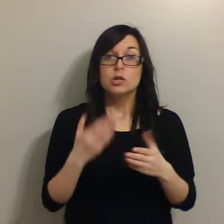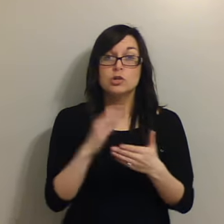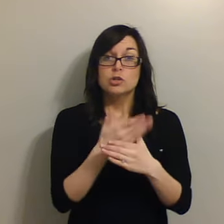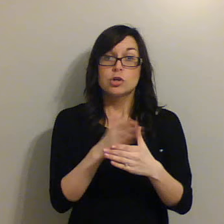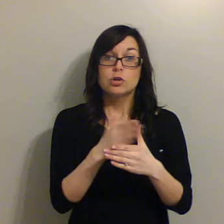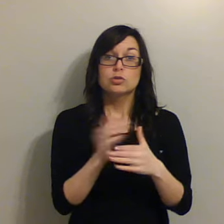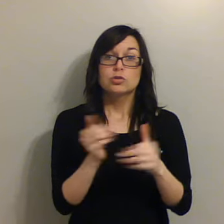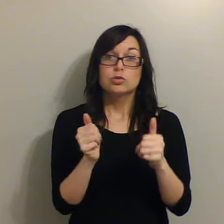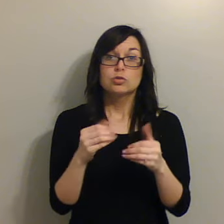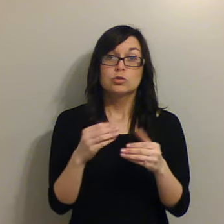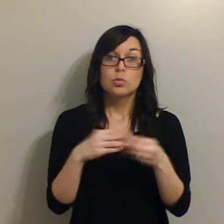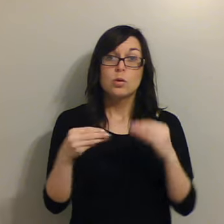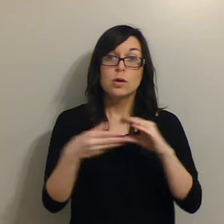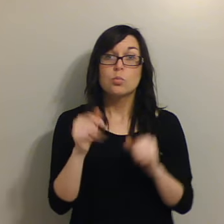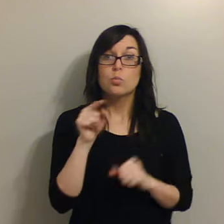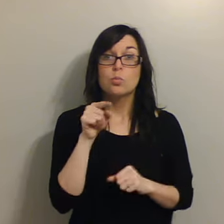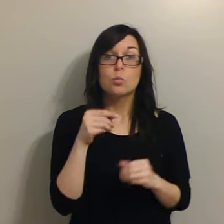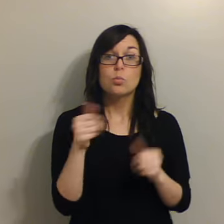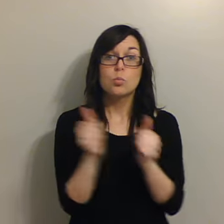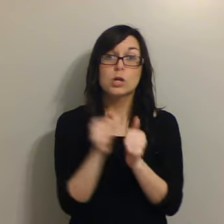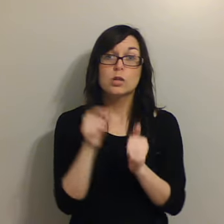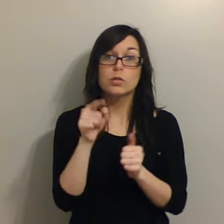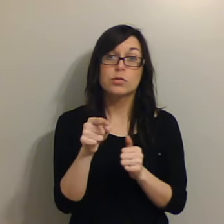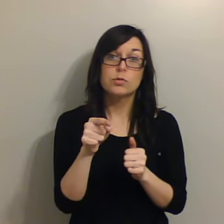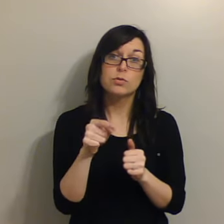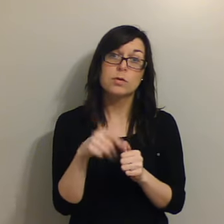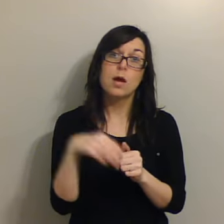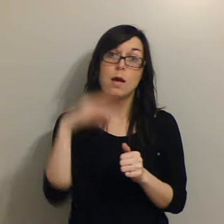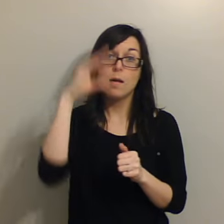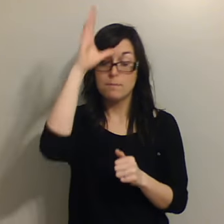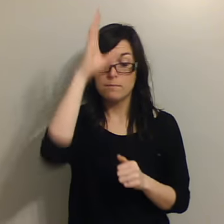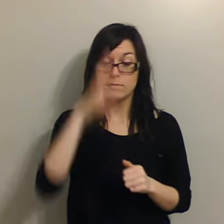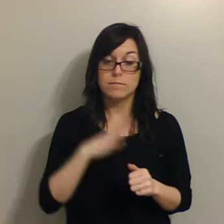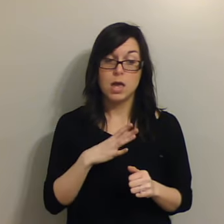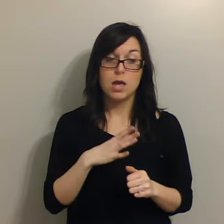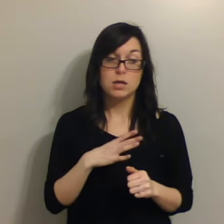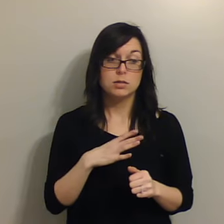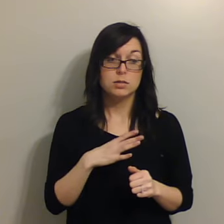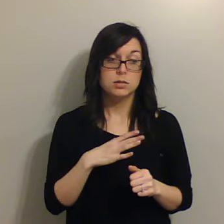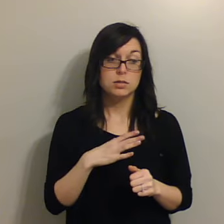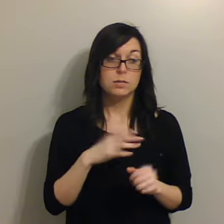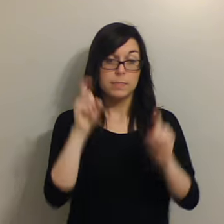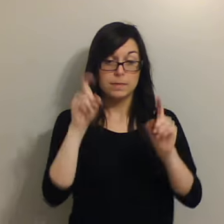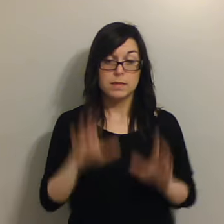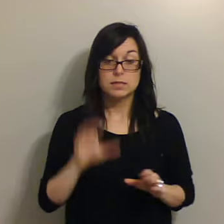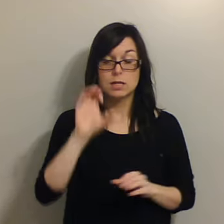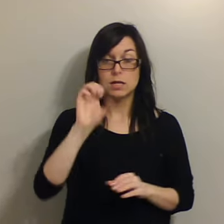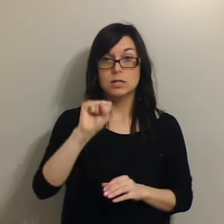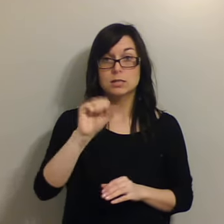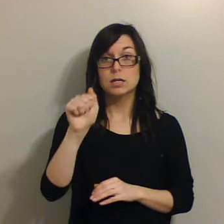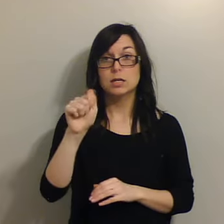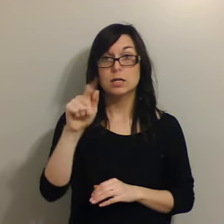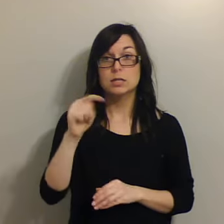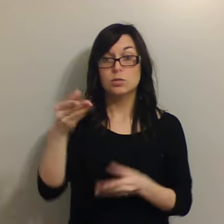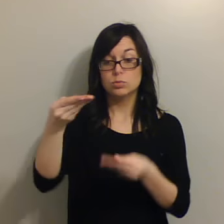the SAP, as part of the college entrance procedures. When he received his test scores back, he saw the number 98